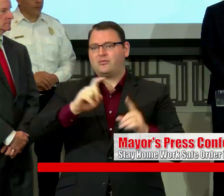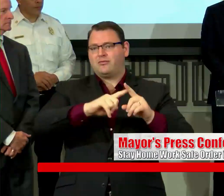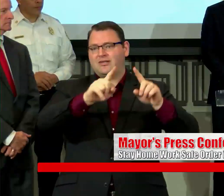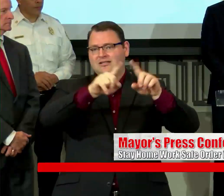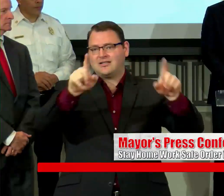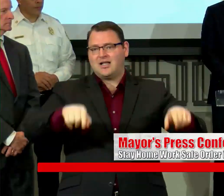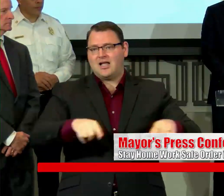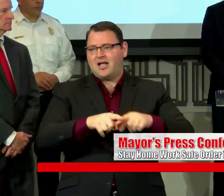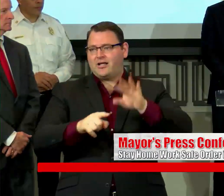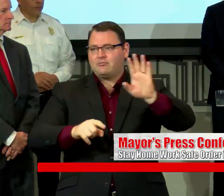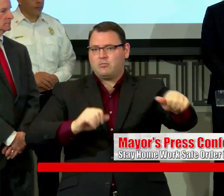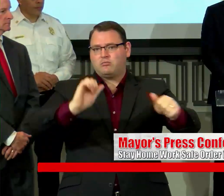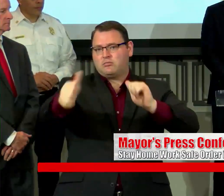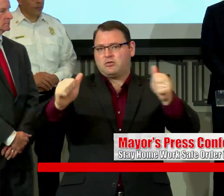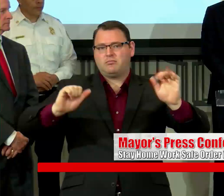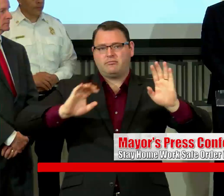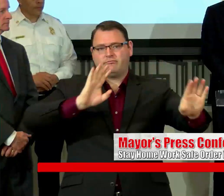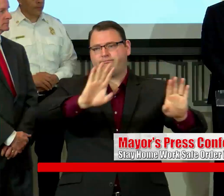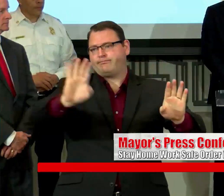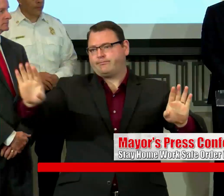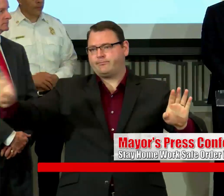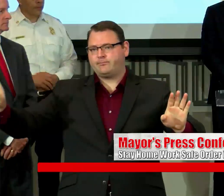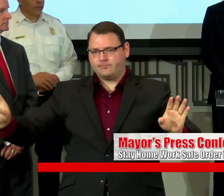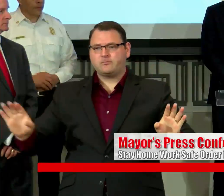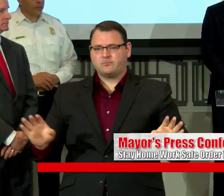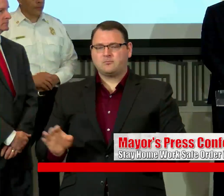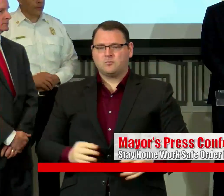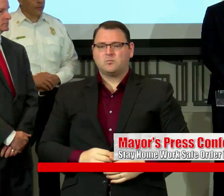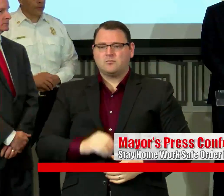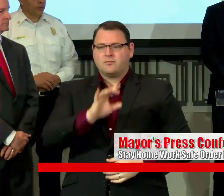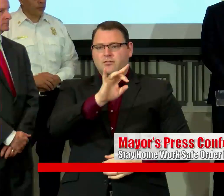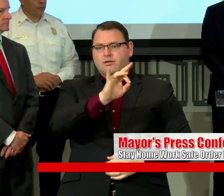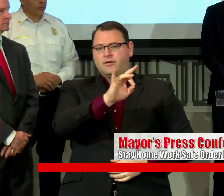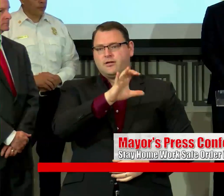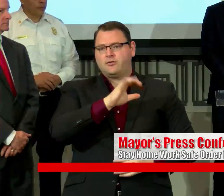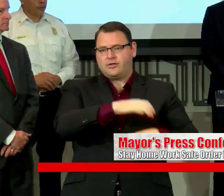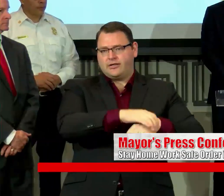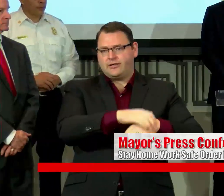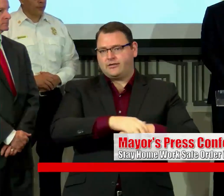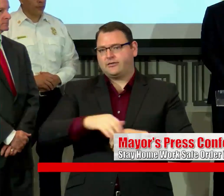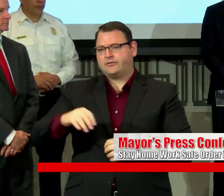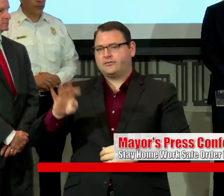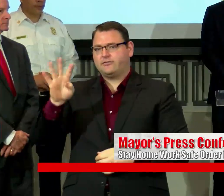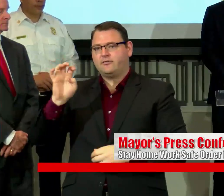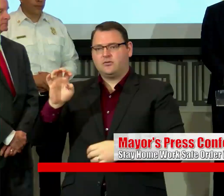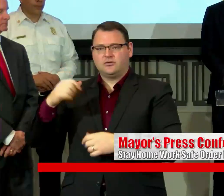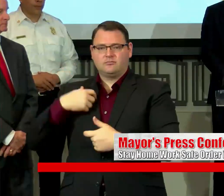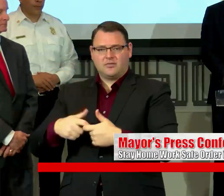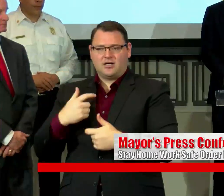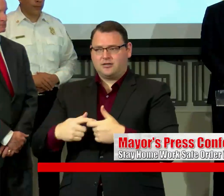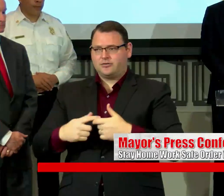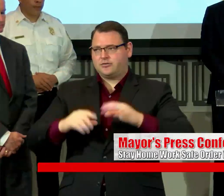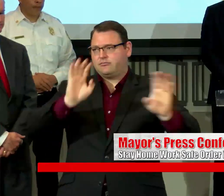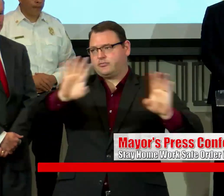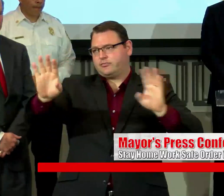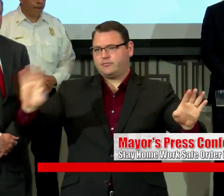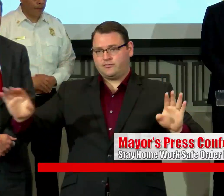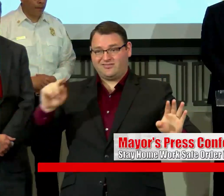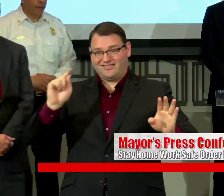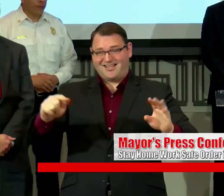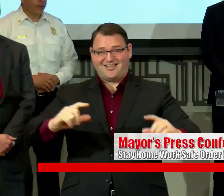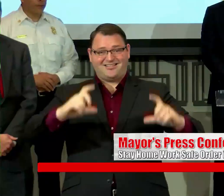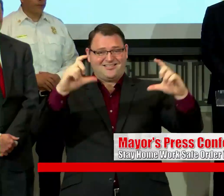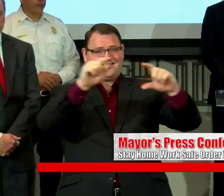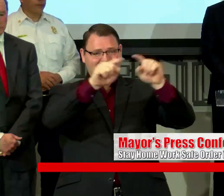in Spanish. And the park monitors will begin daily rotations to assist in reminding constituents